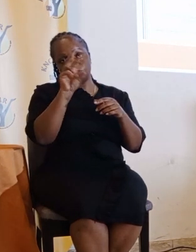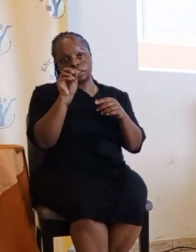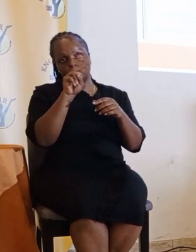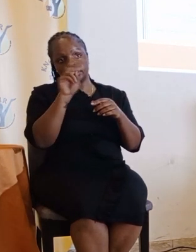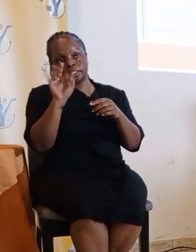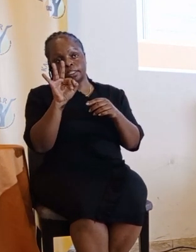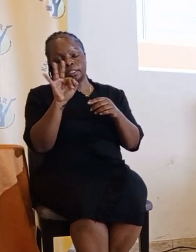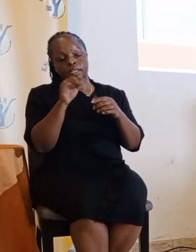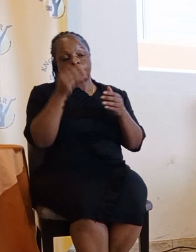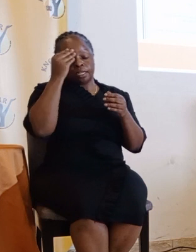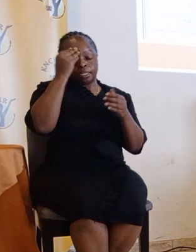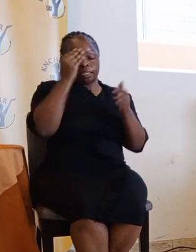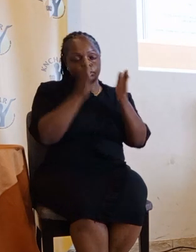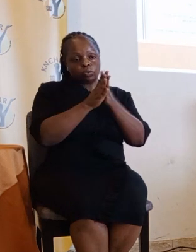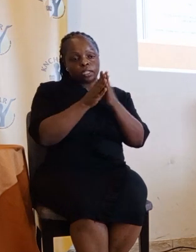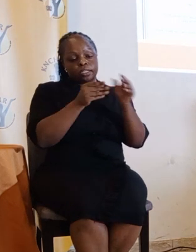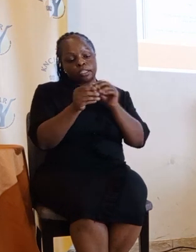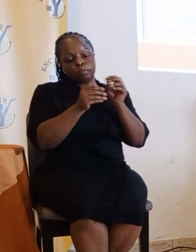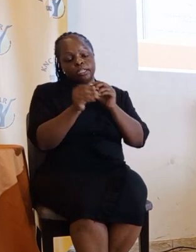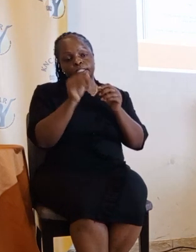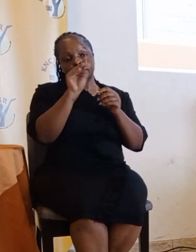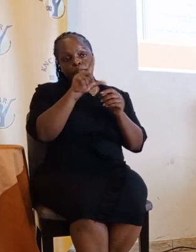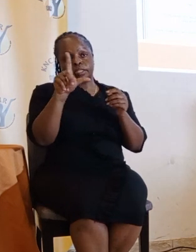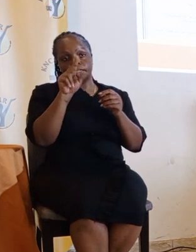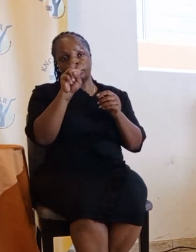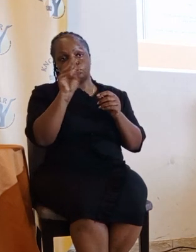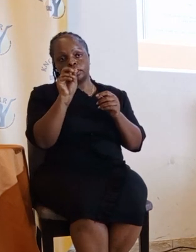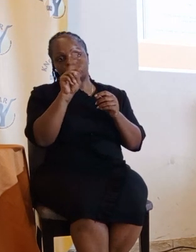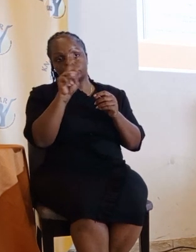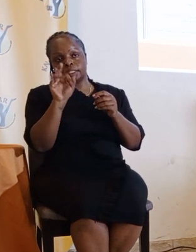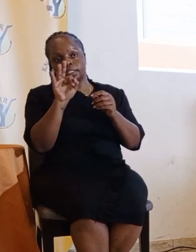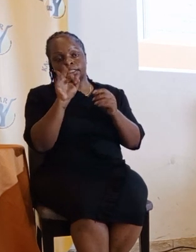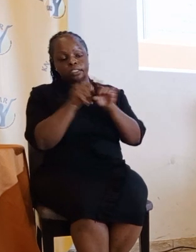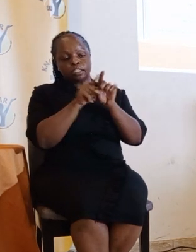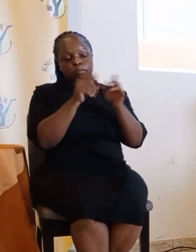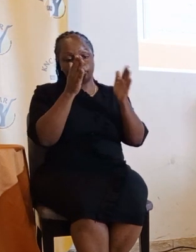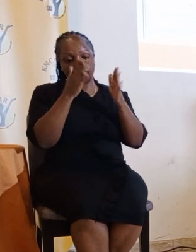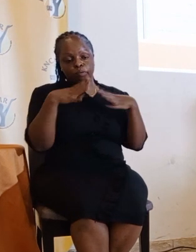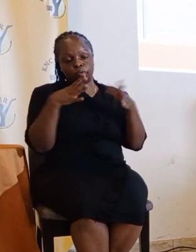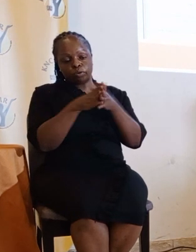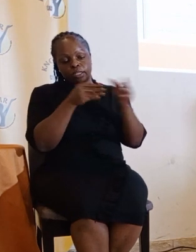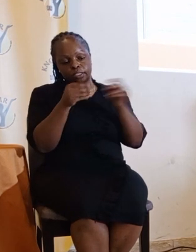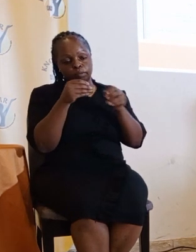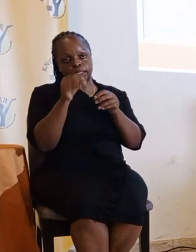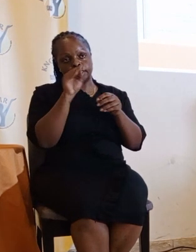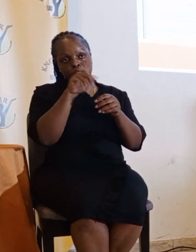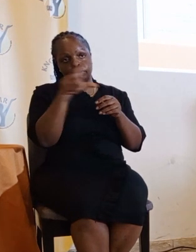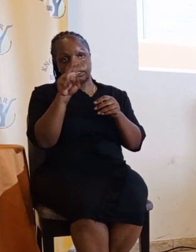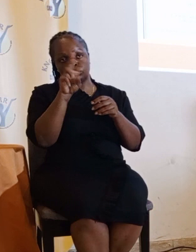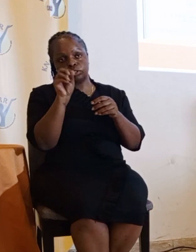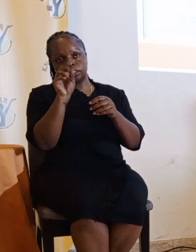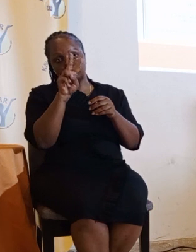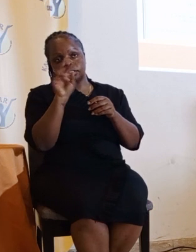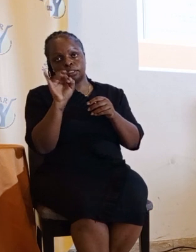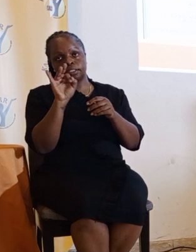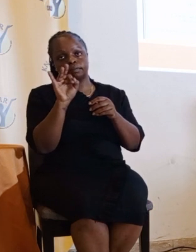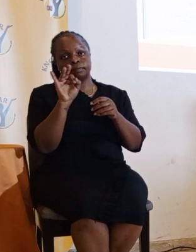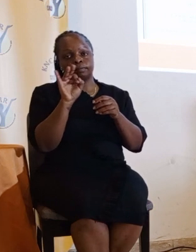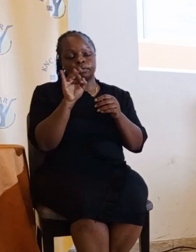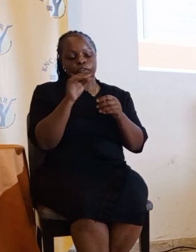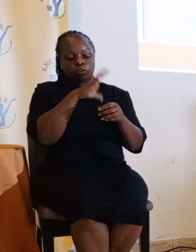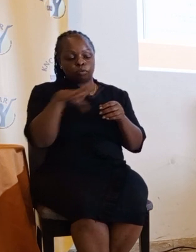the Learners with Disability Bill 2023, and the Persons with Disability Bill 2023.